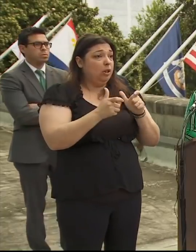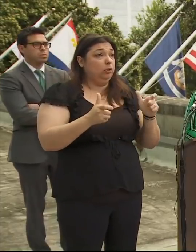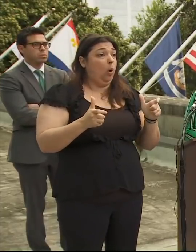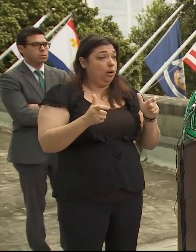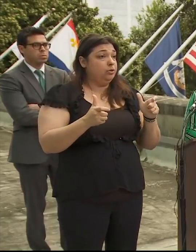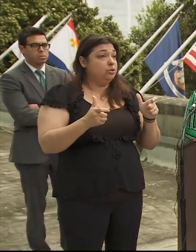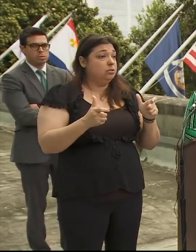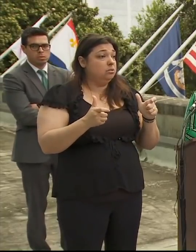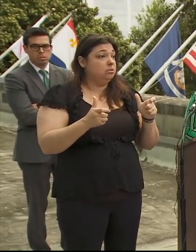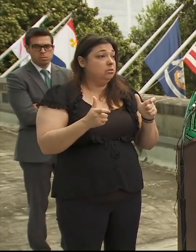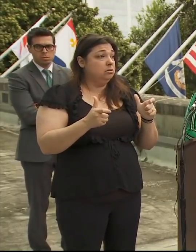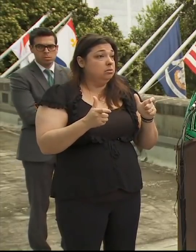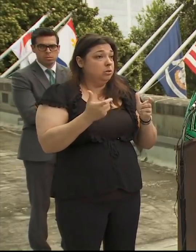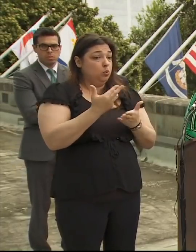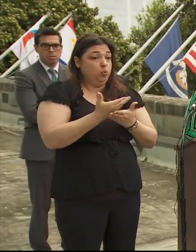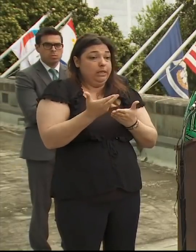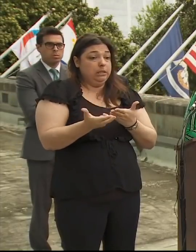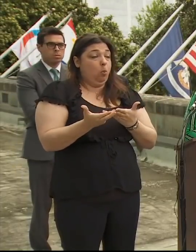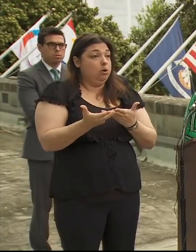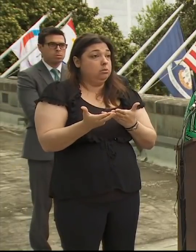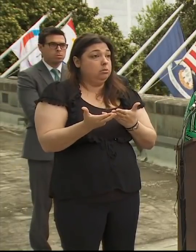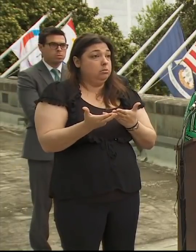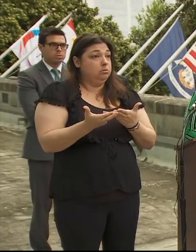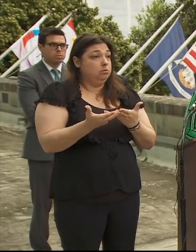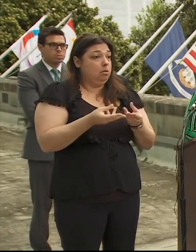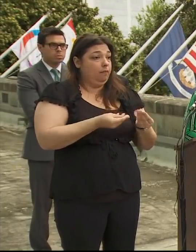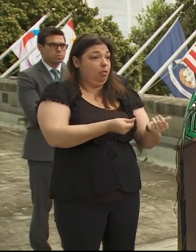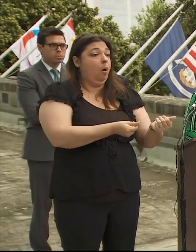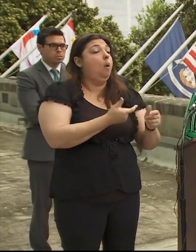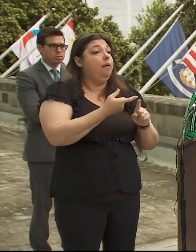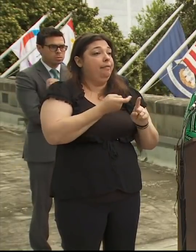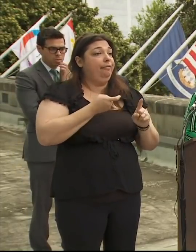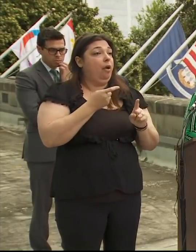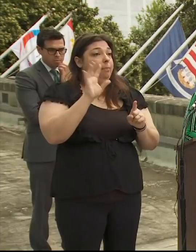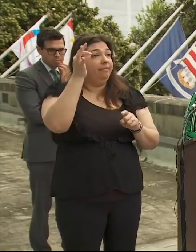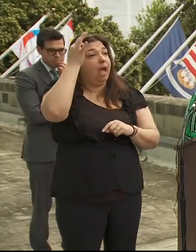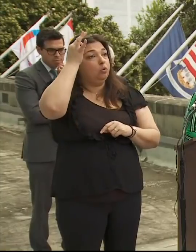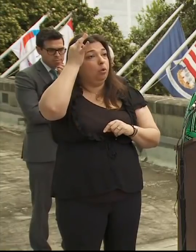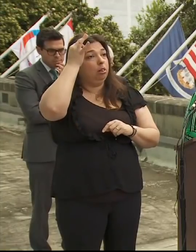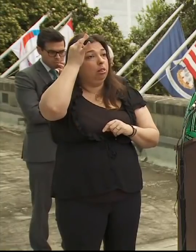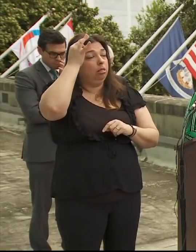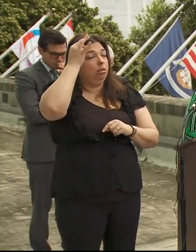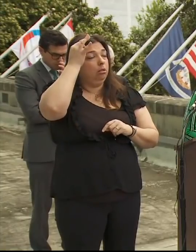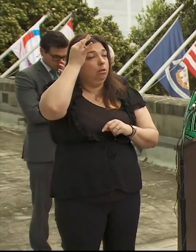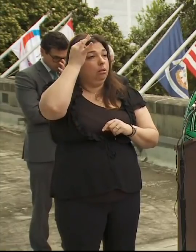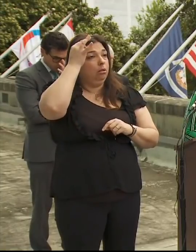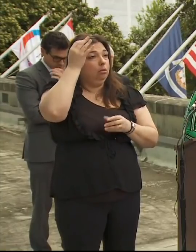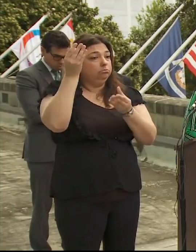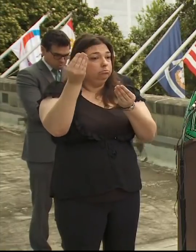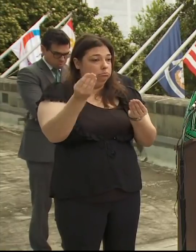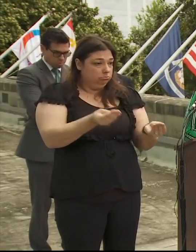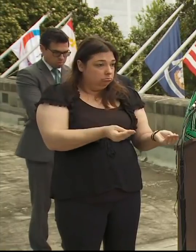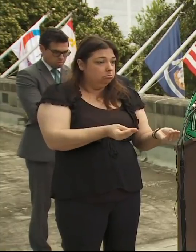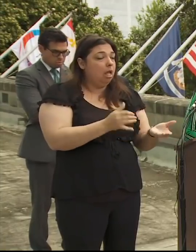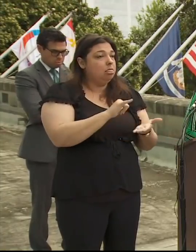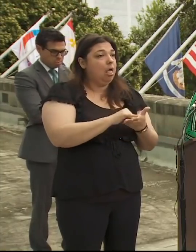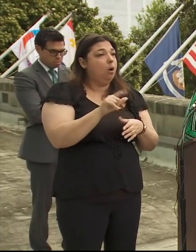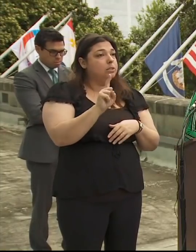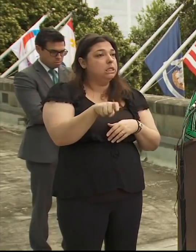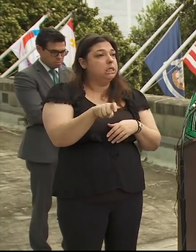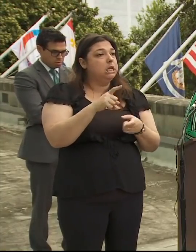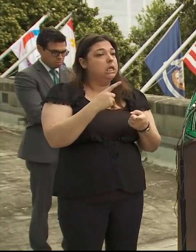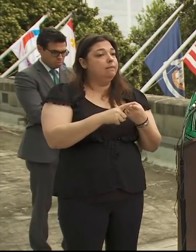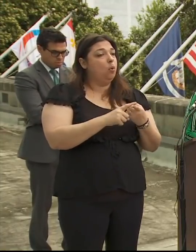bucket of resources to flow would come from the federal government. And so that was the need for